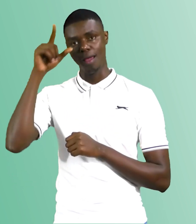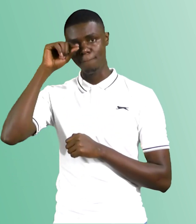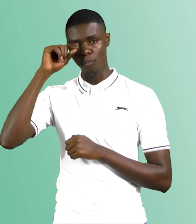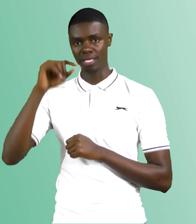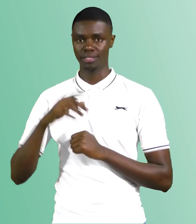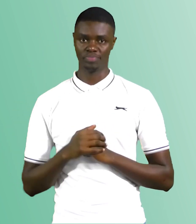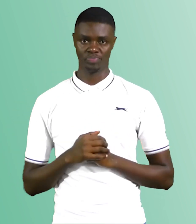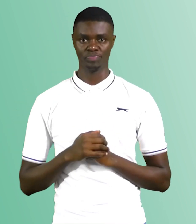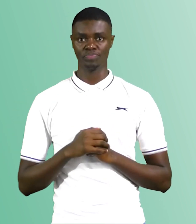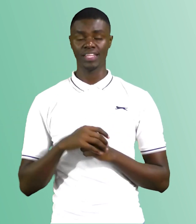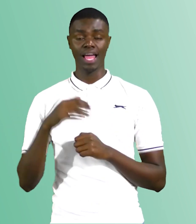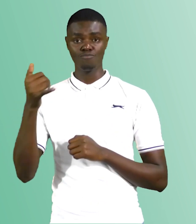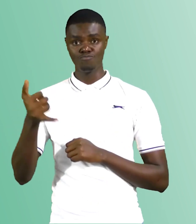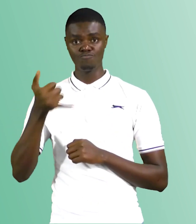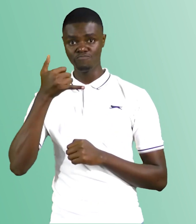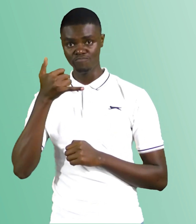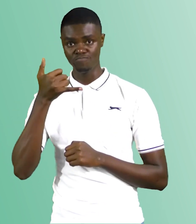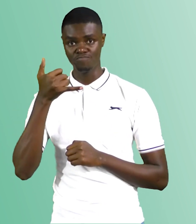90420-80100, Mombasa. Telephone